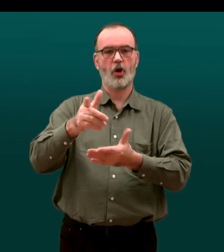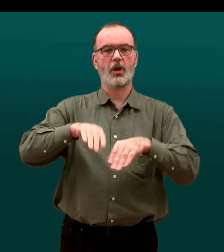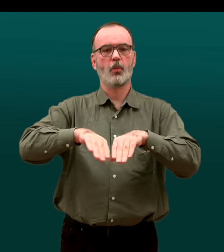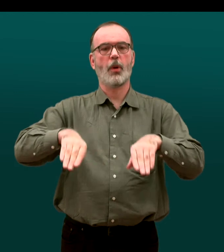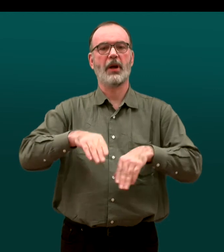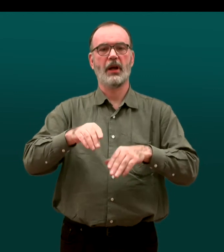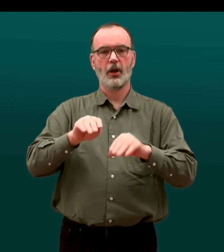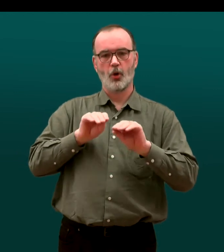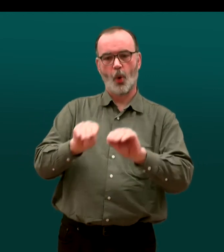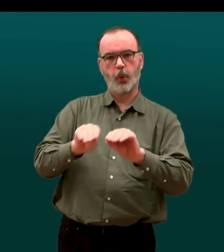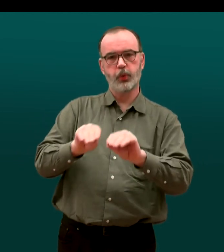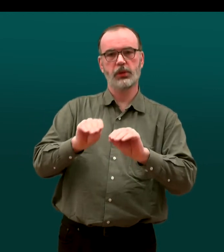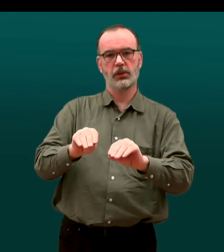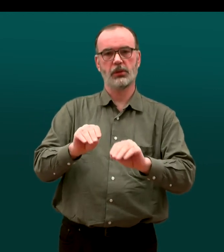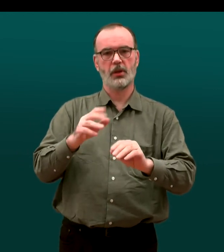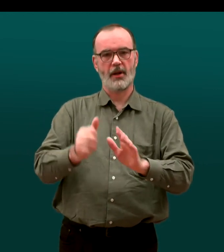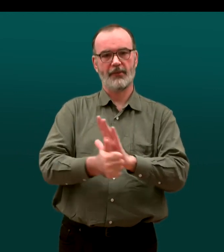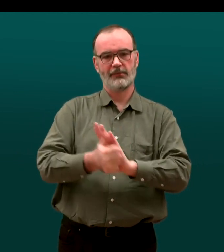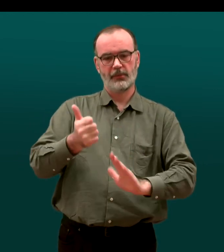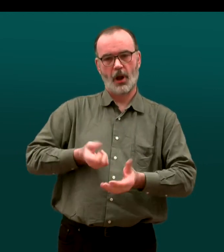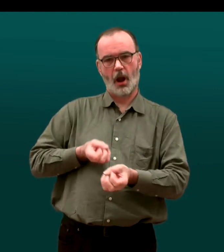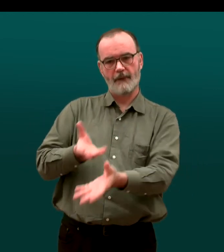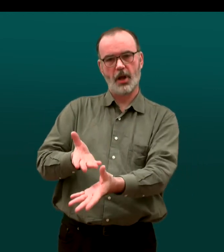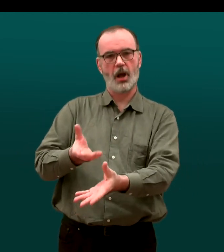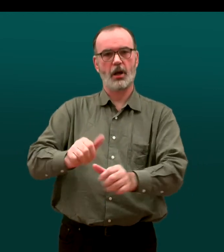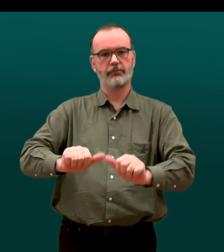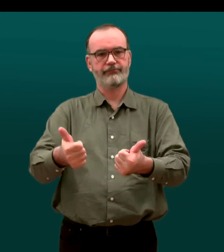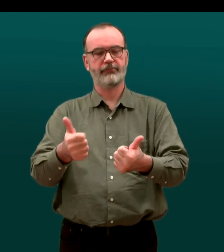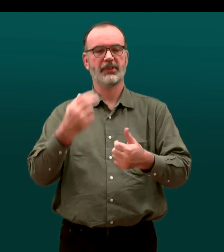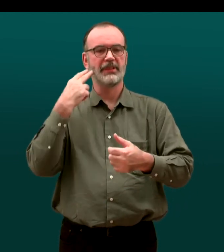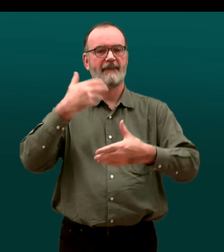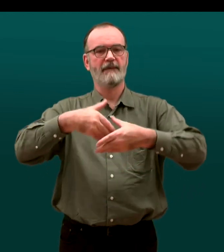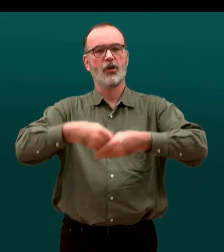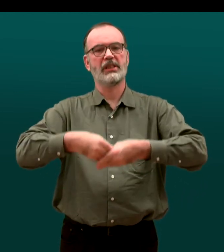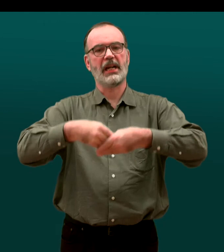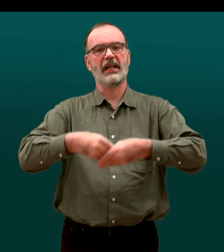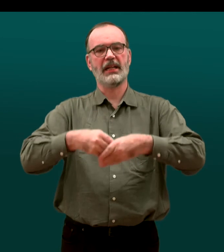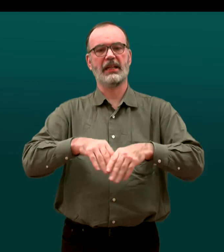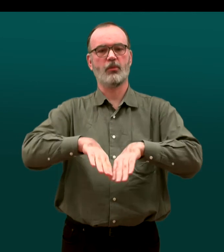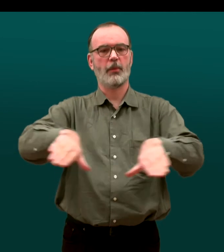by ensuring that swim coaches are appropriately trained to offer deaf-friendly swimming.